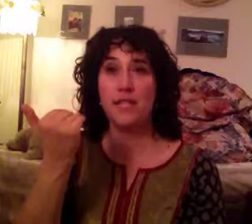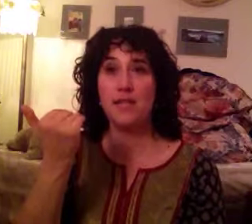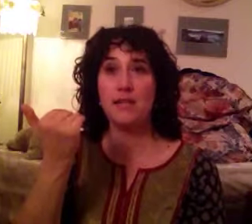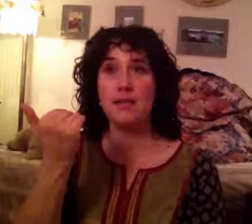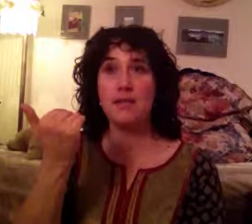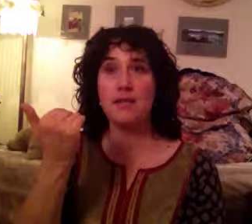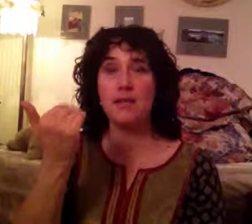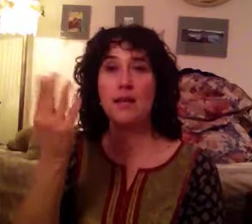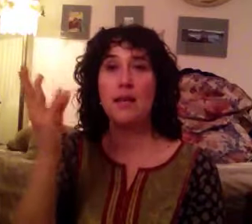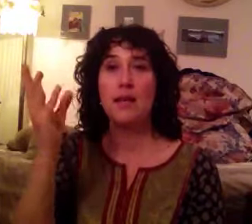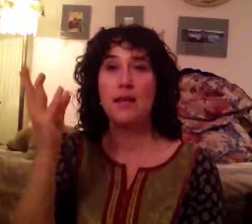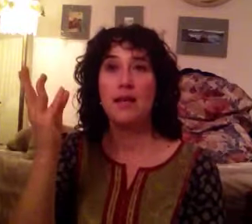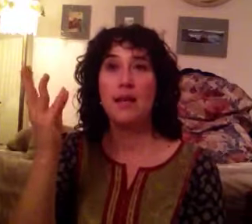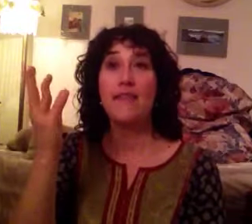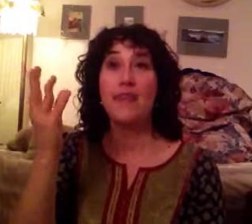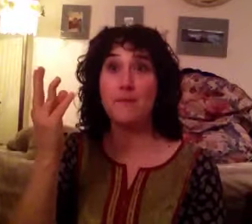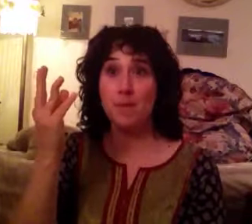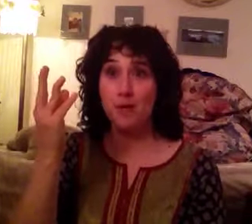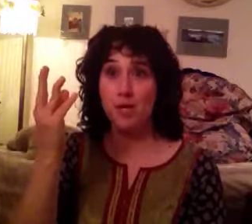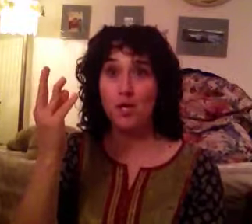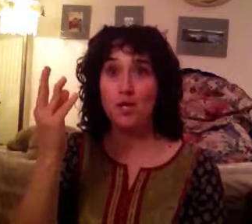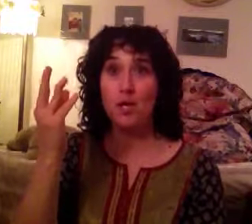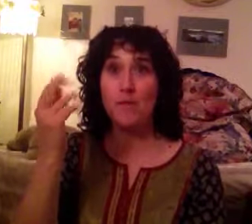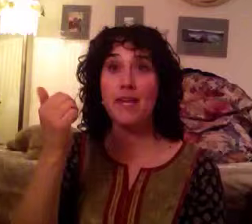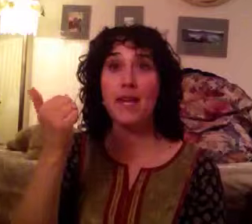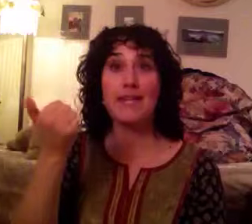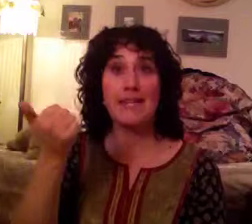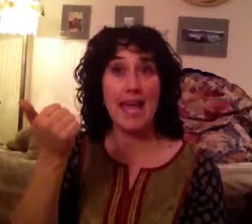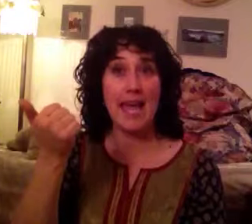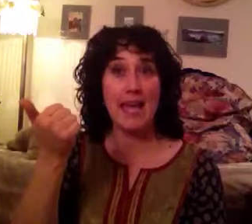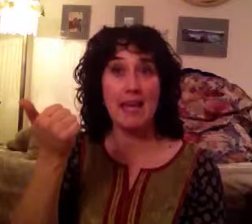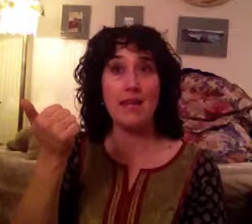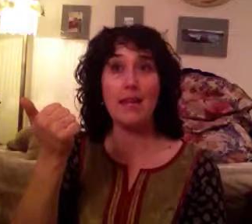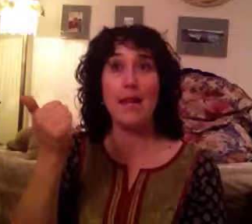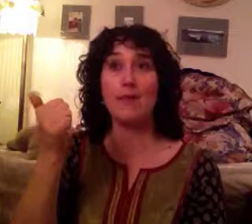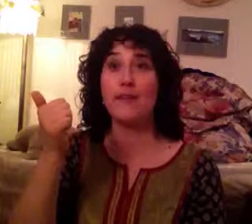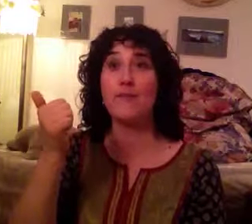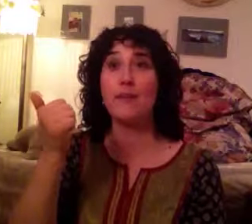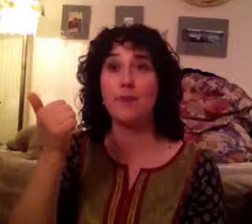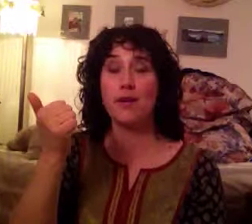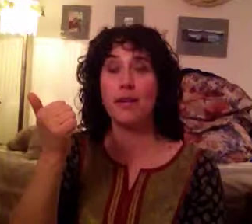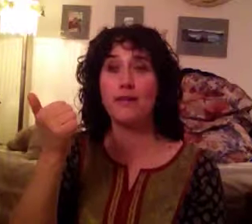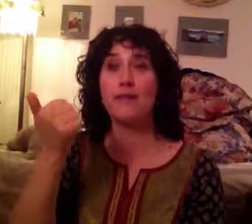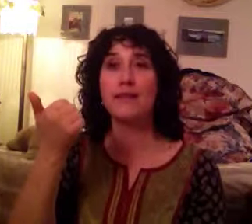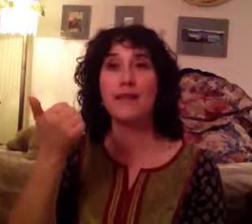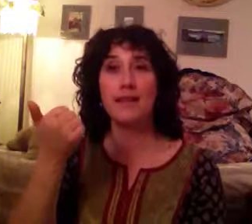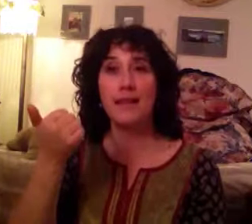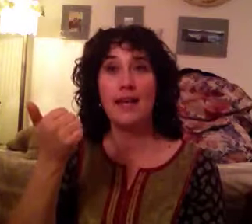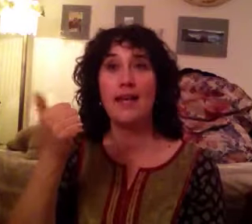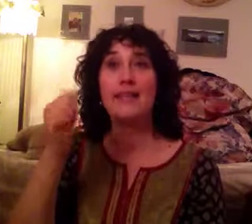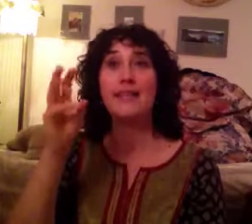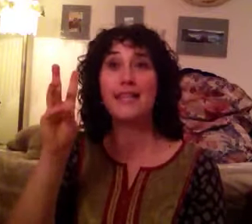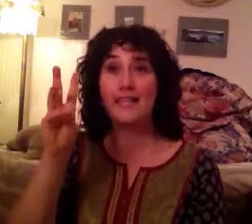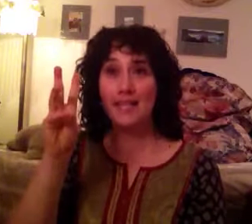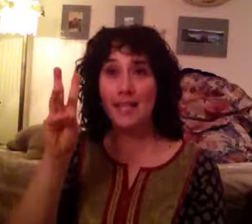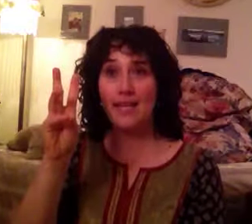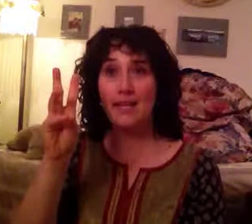15, and then remember it changes shape again, 10 and whatever number it is, 16,